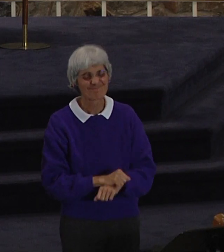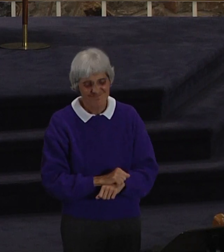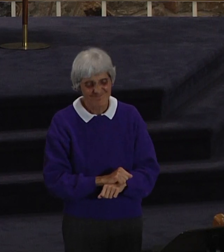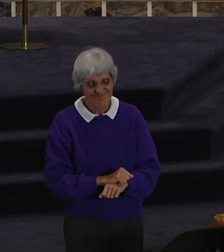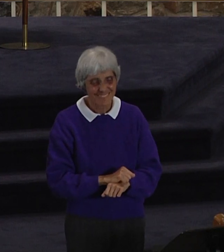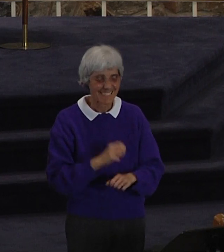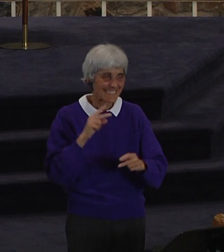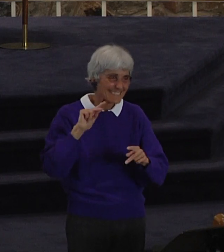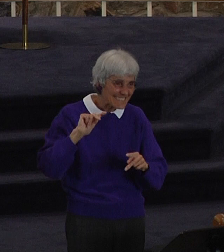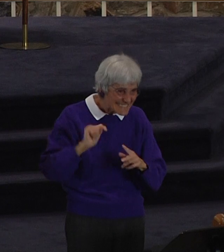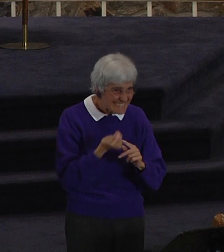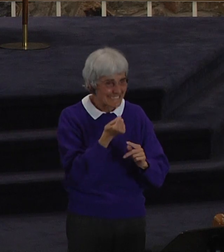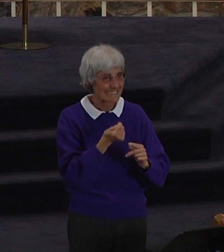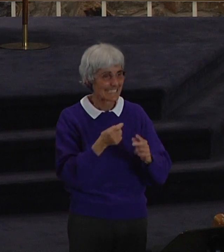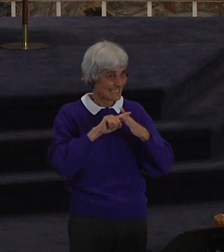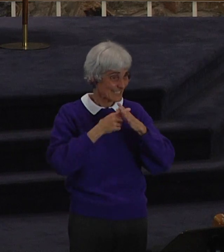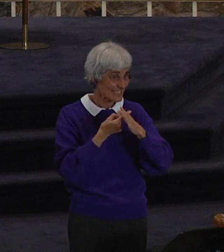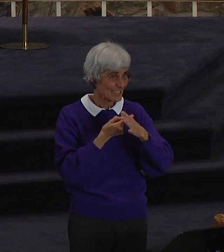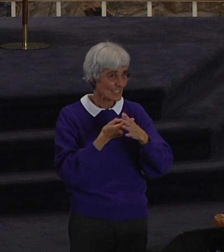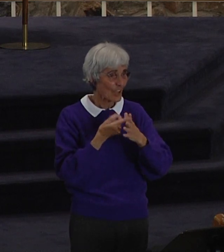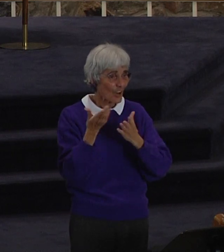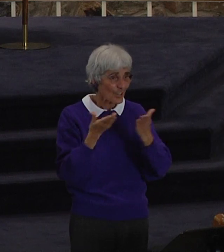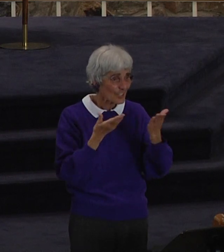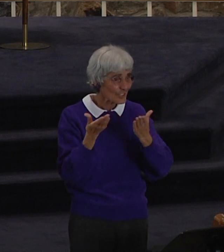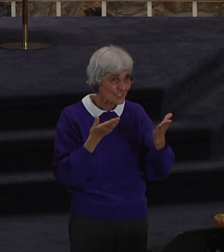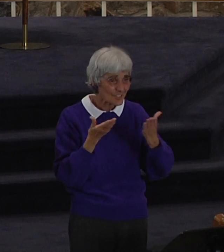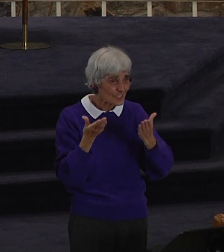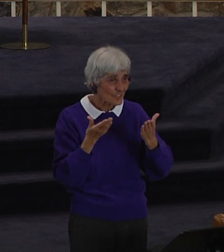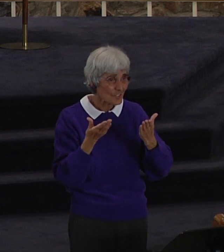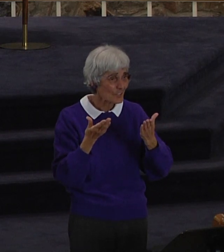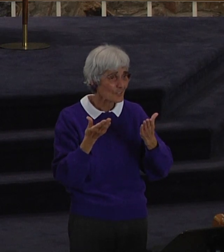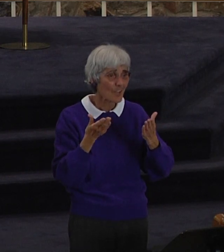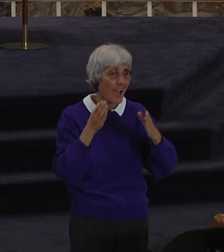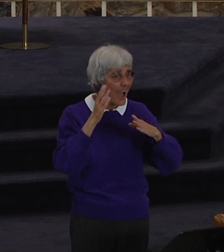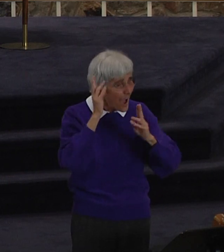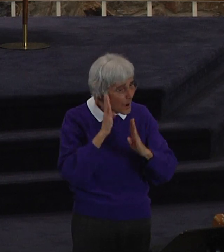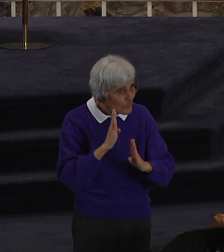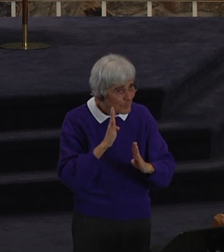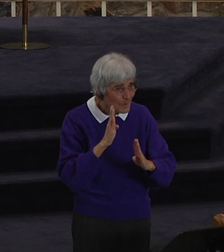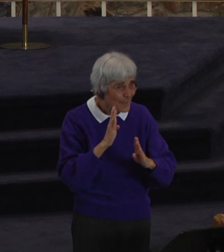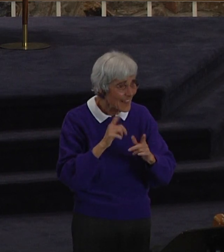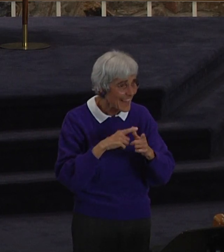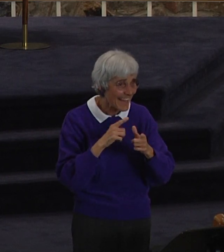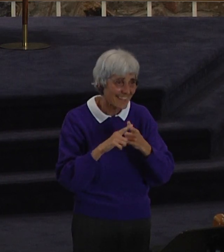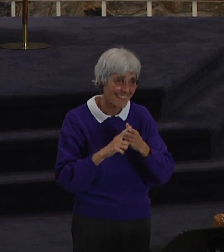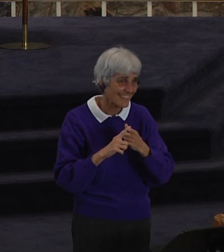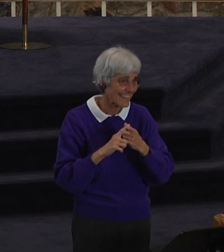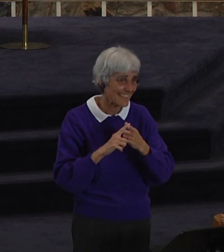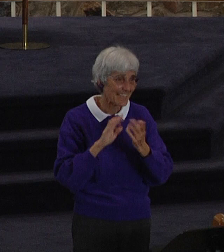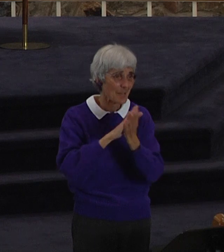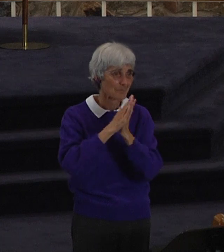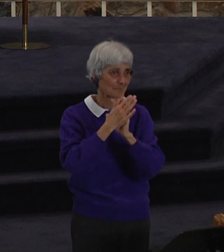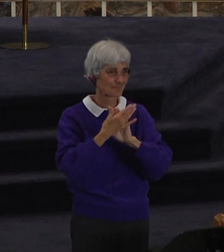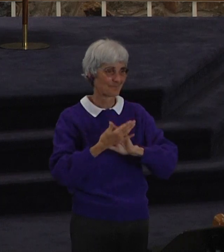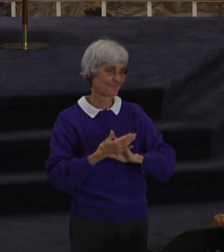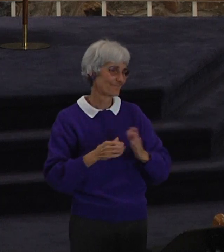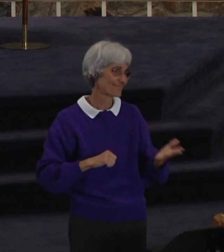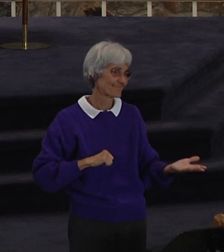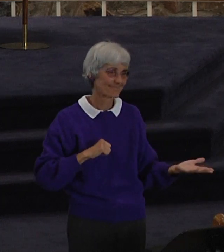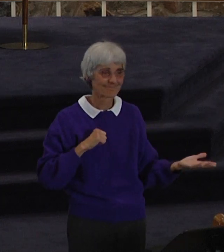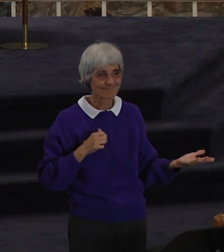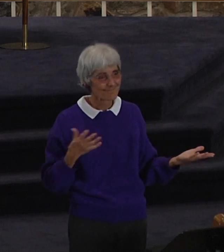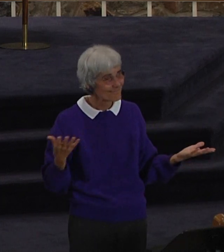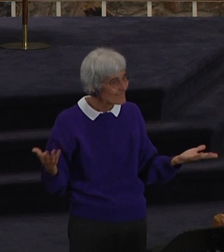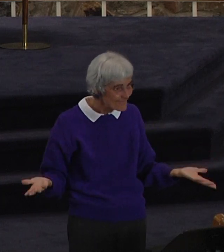Selfless service is met with our self-centeredness. And even those serving